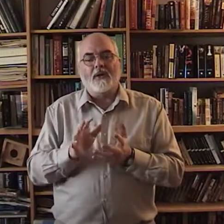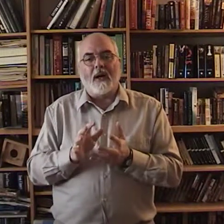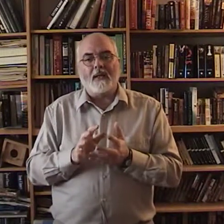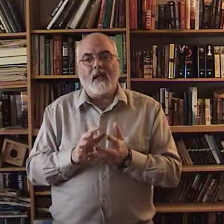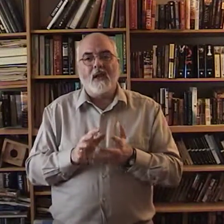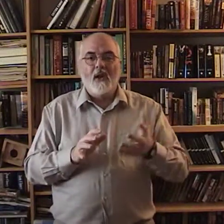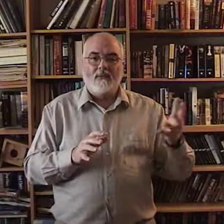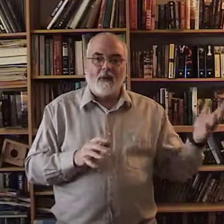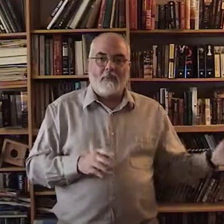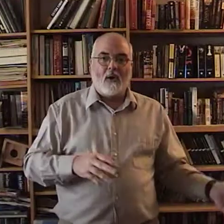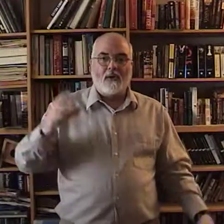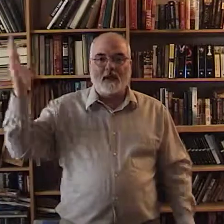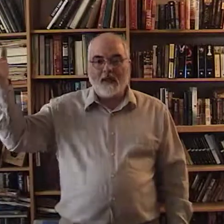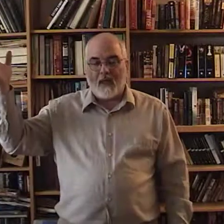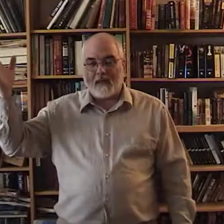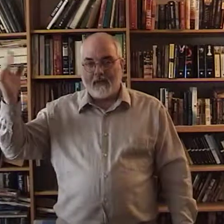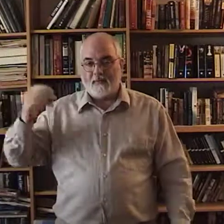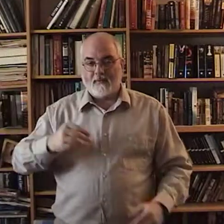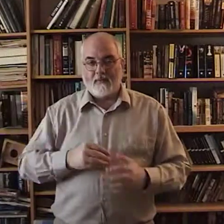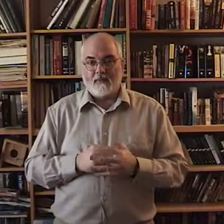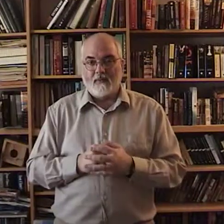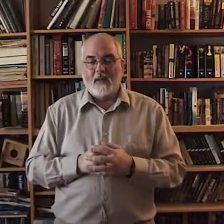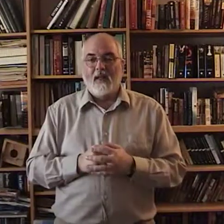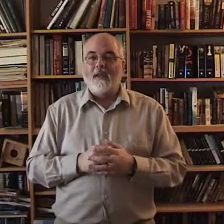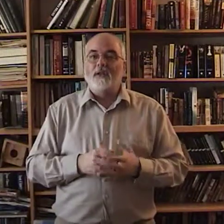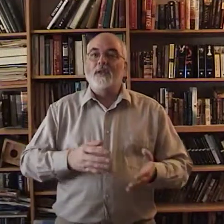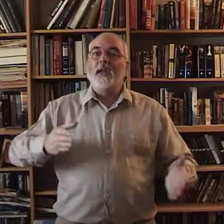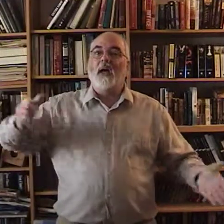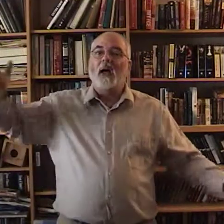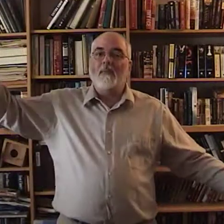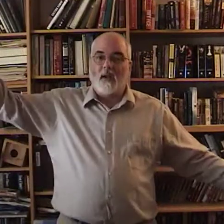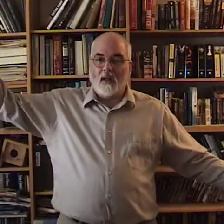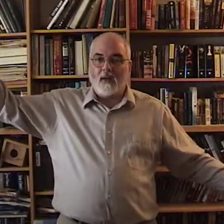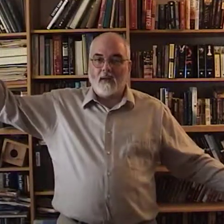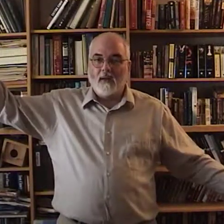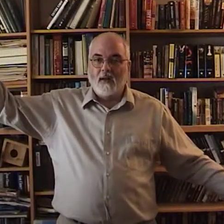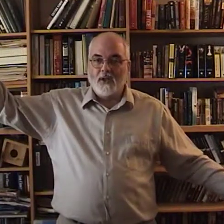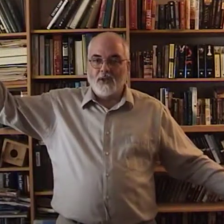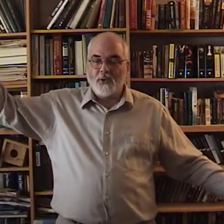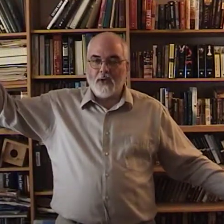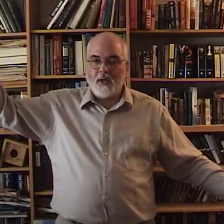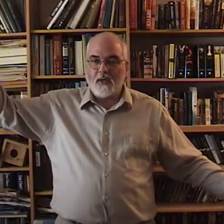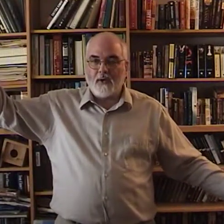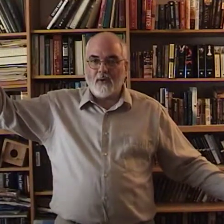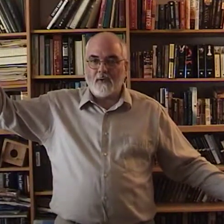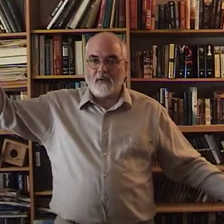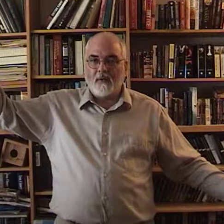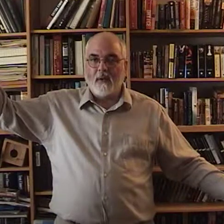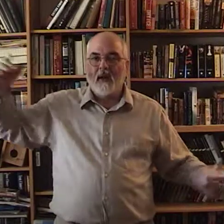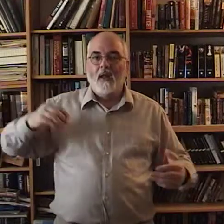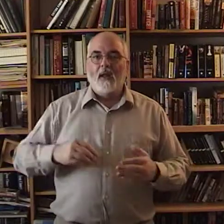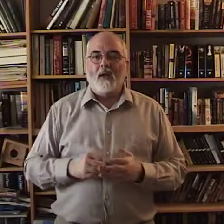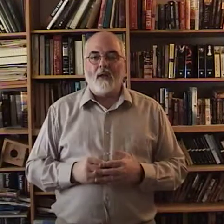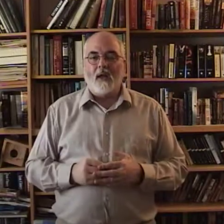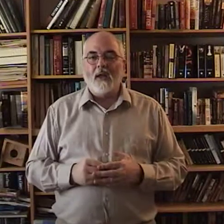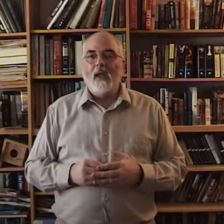trying to say from birth to death. There's a timeline associated here. Okay?